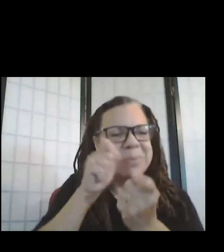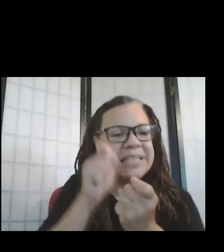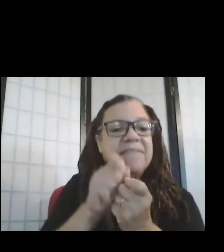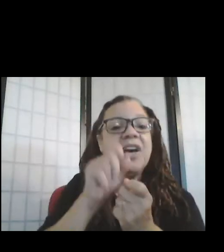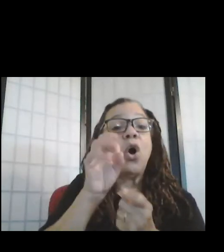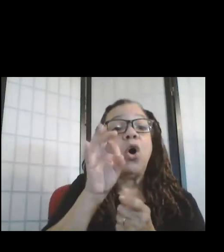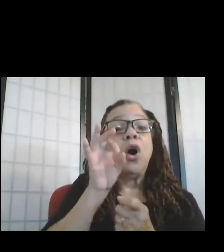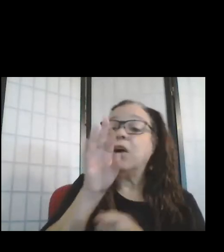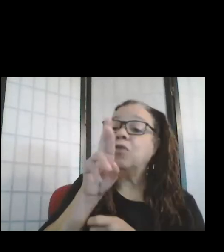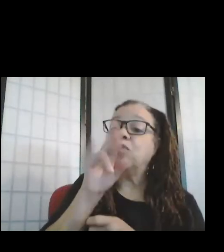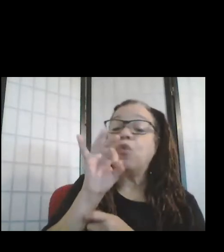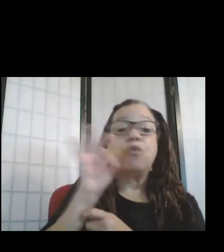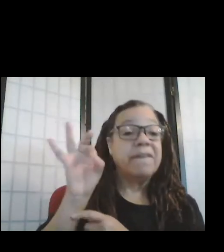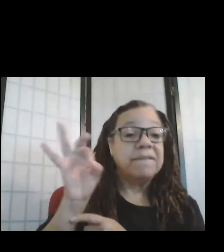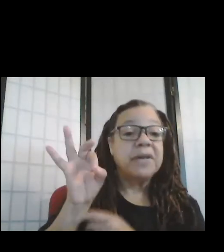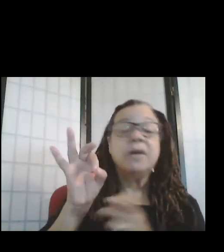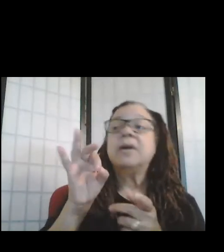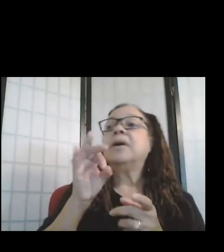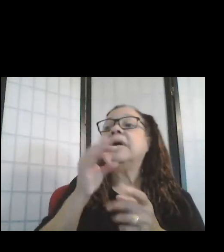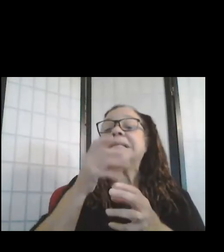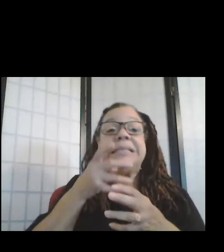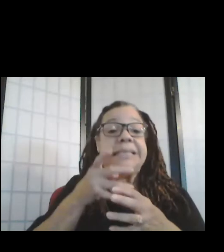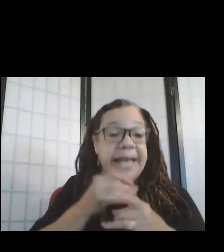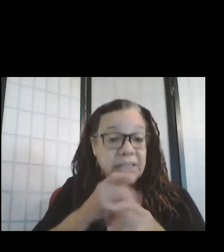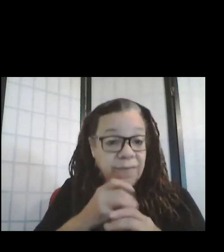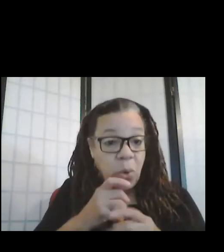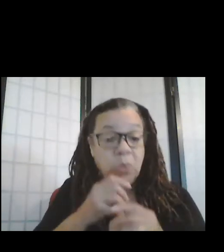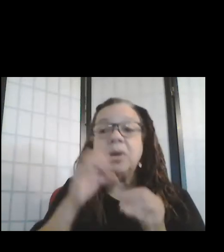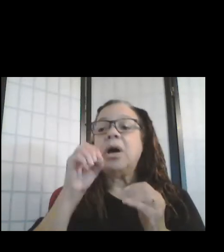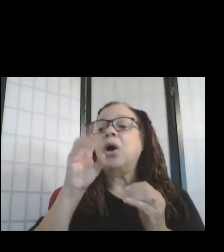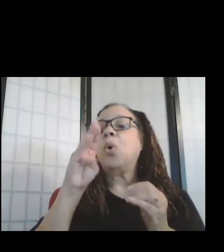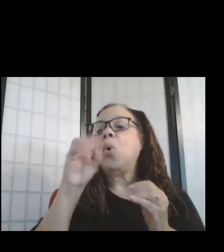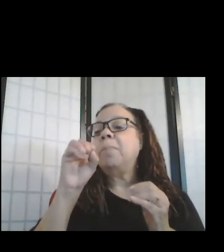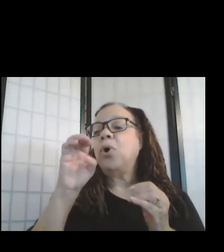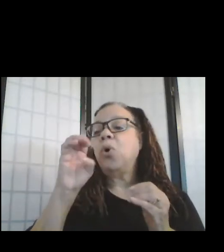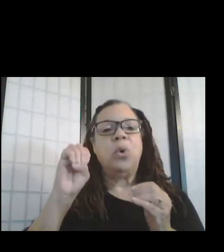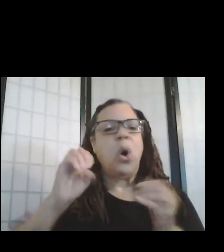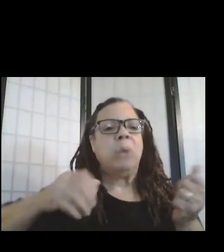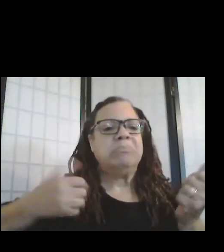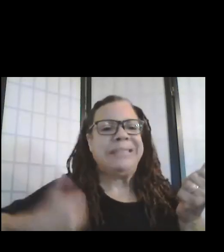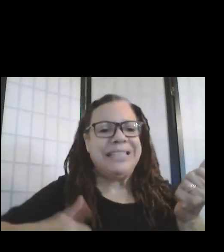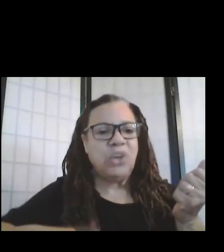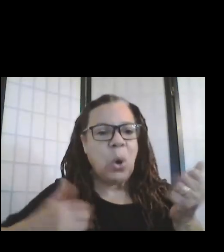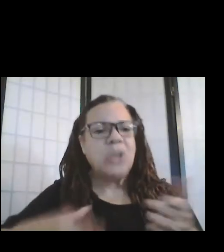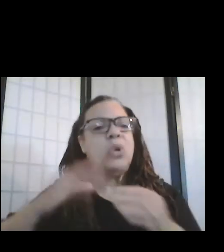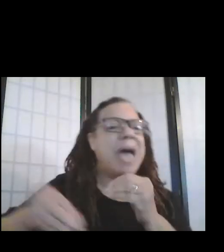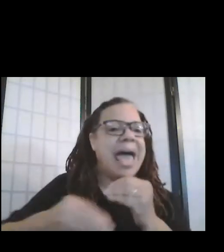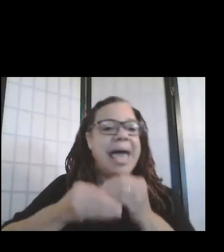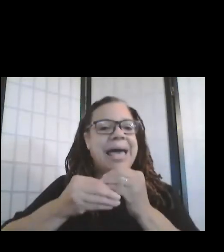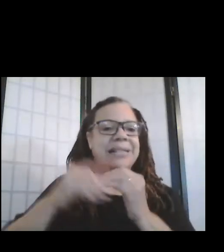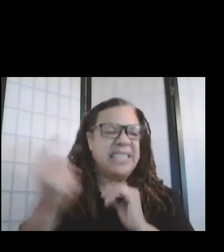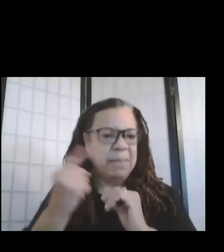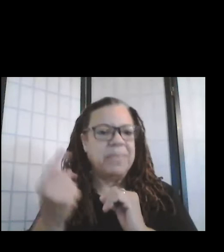saxophone or an oboe or a guitar or whatever it might be, and you get to give it something that maybe takes